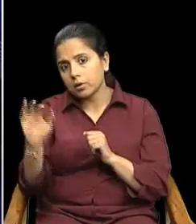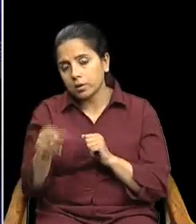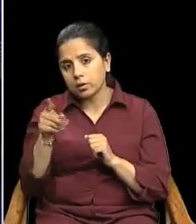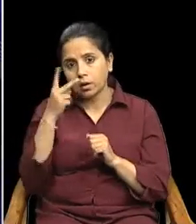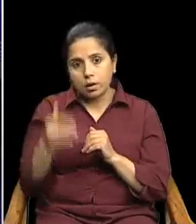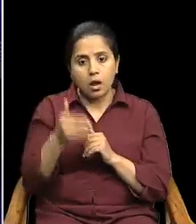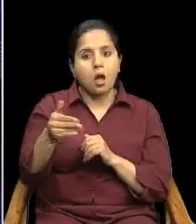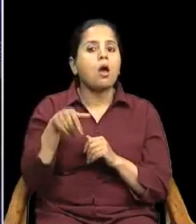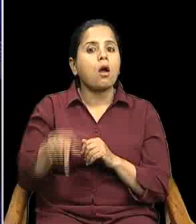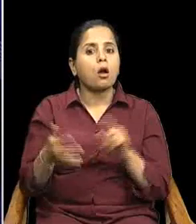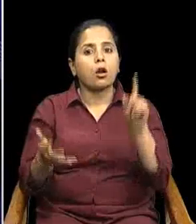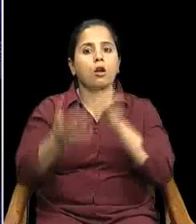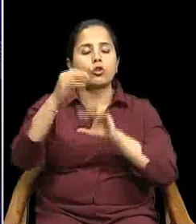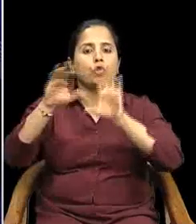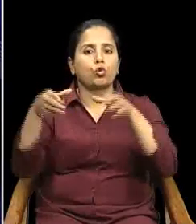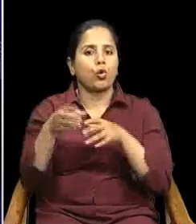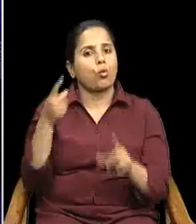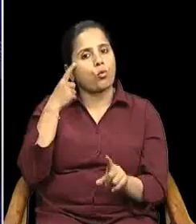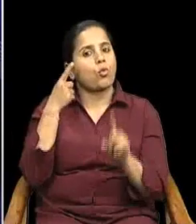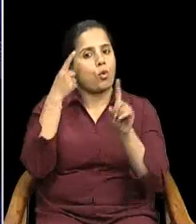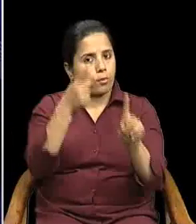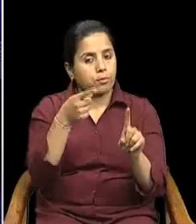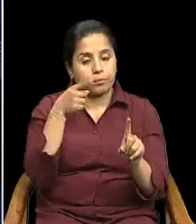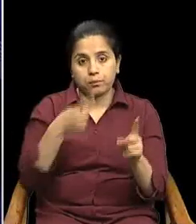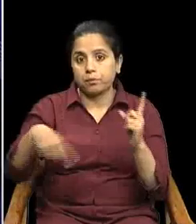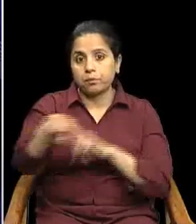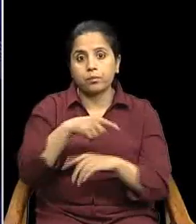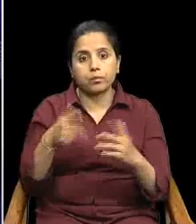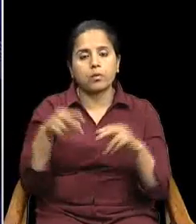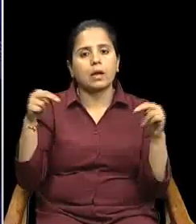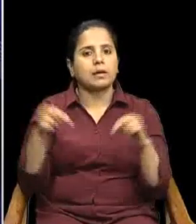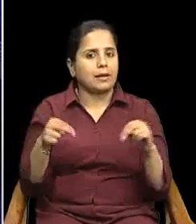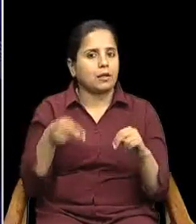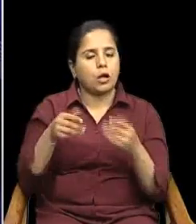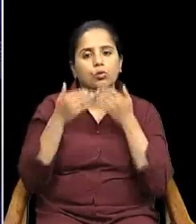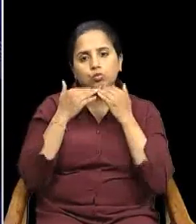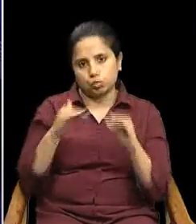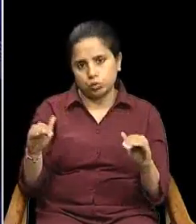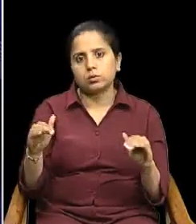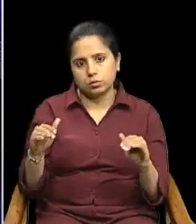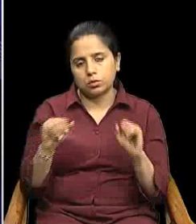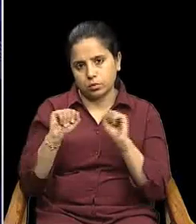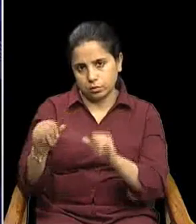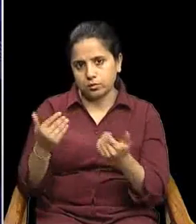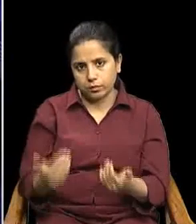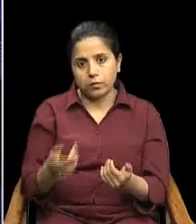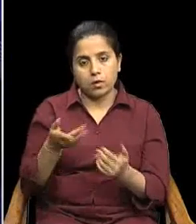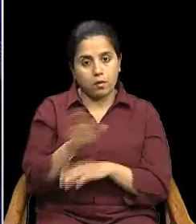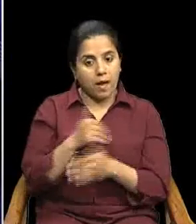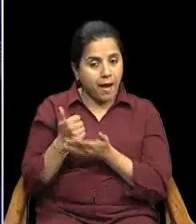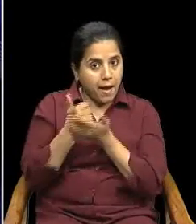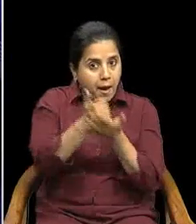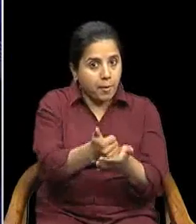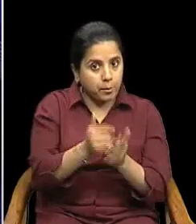the achievement of a group goal, these are the needs of the students. So, by the help